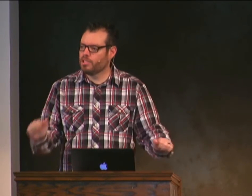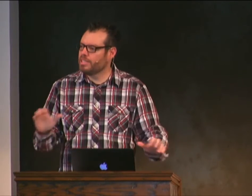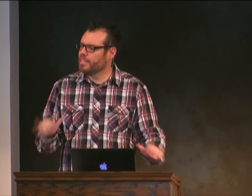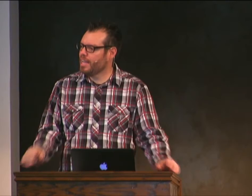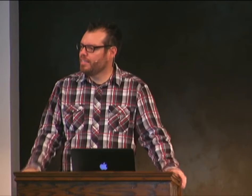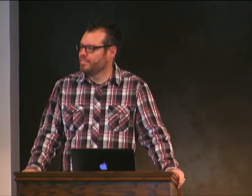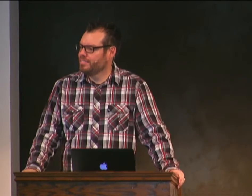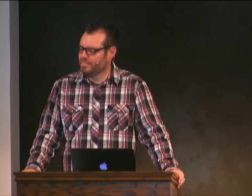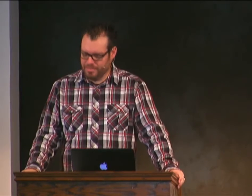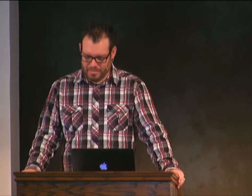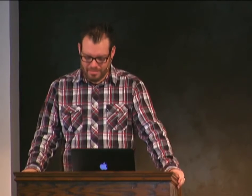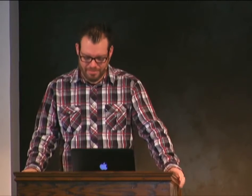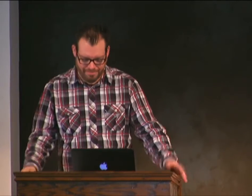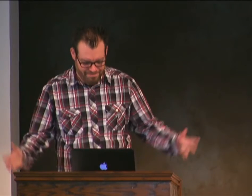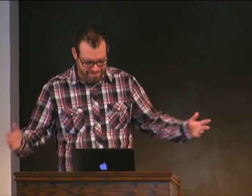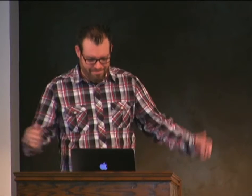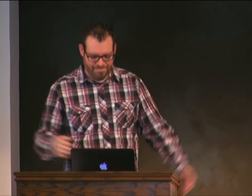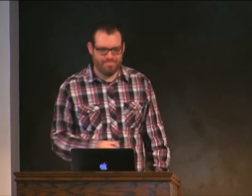Could have done that.